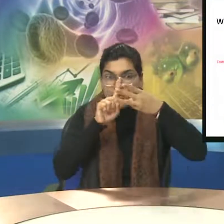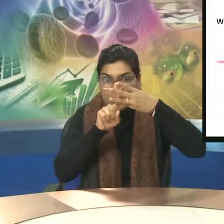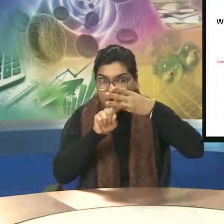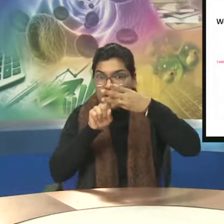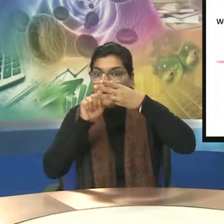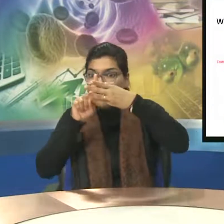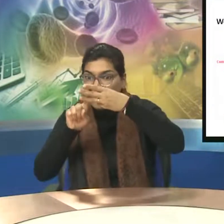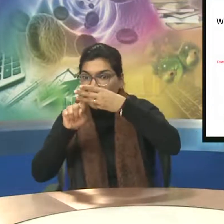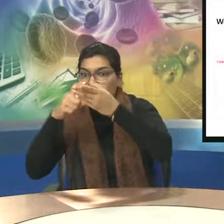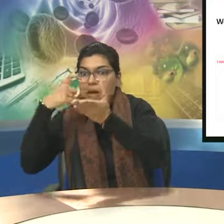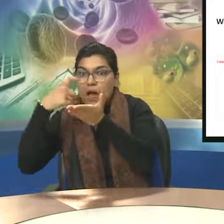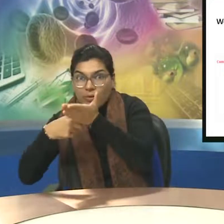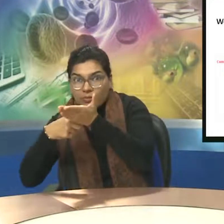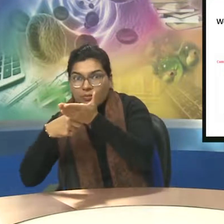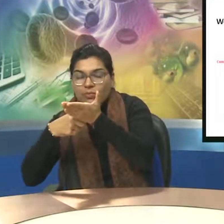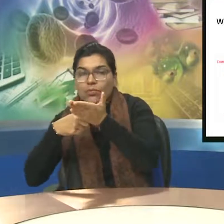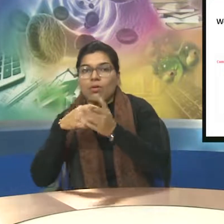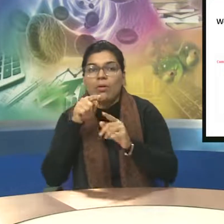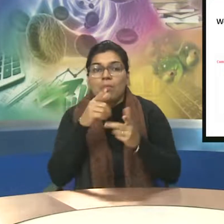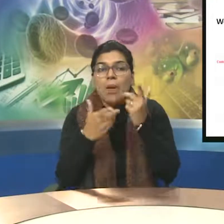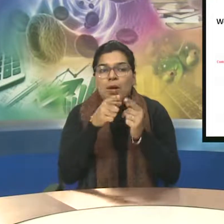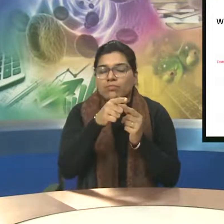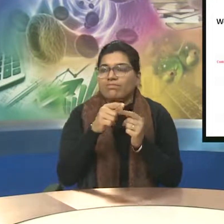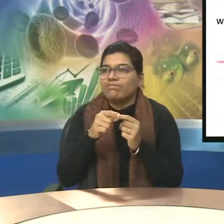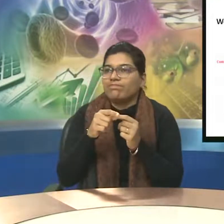by the blue wavy line.